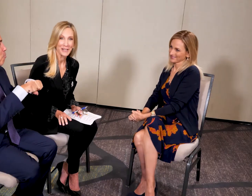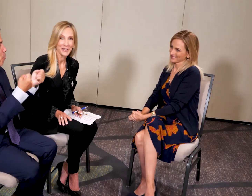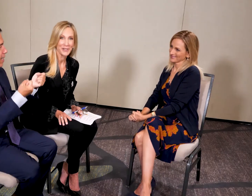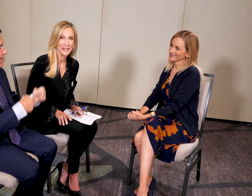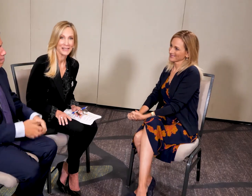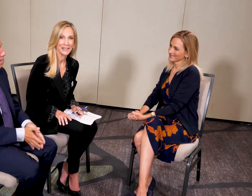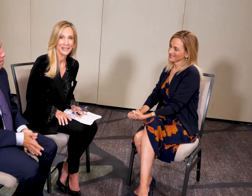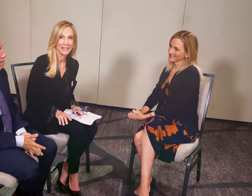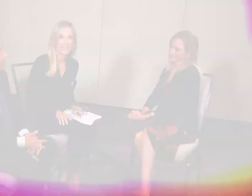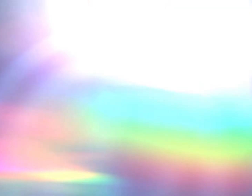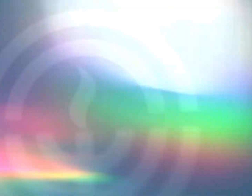message.